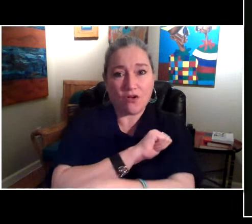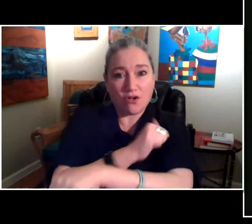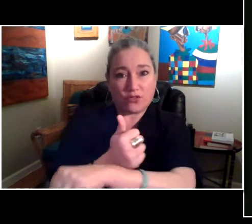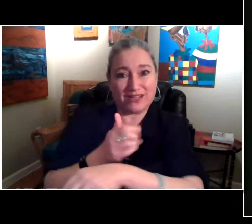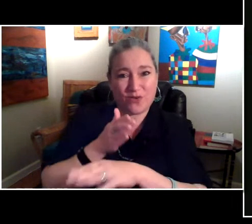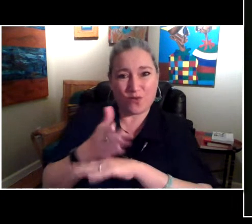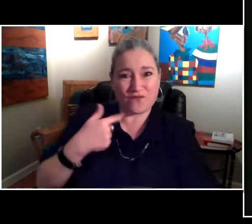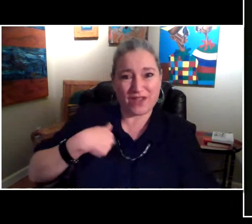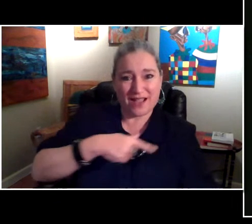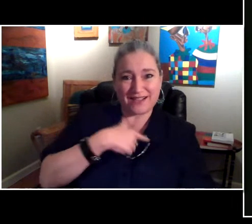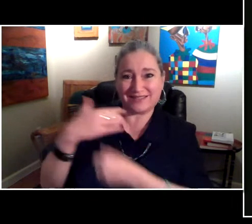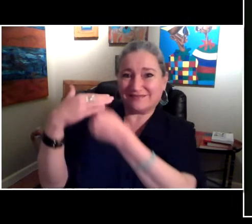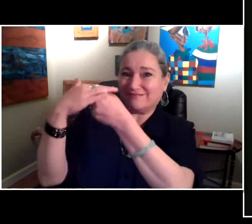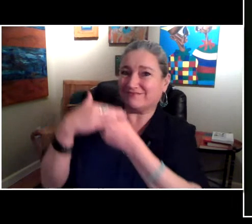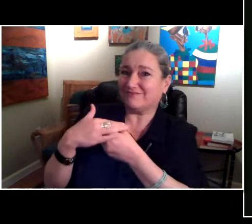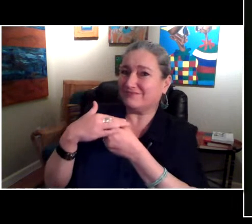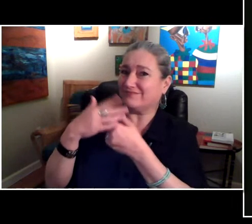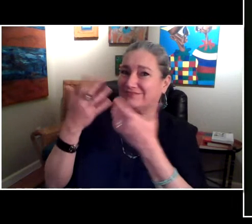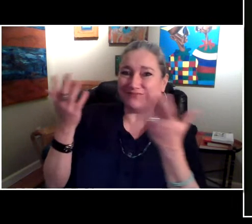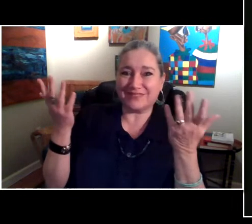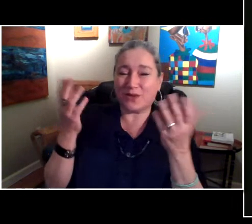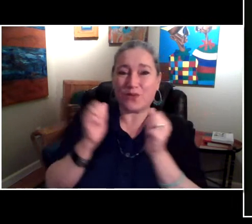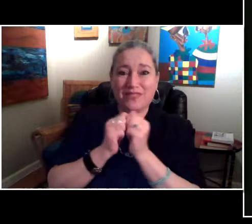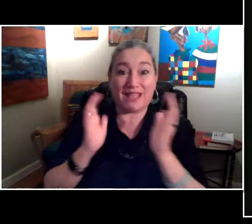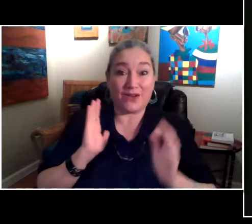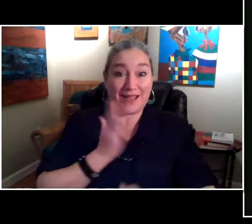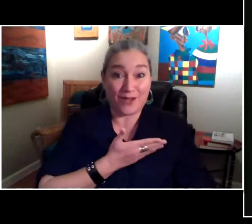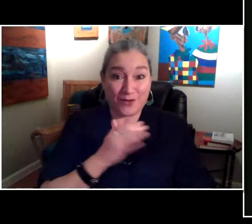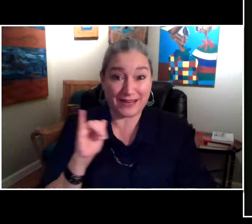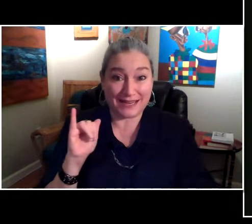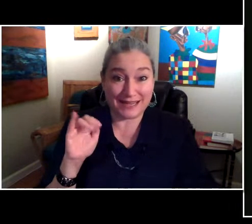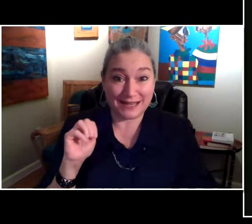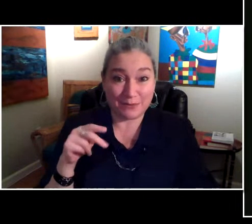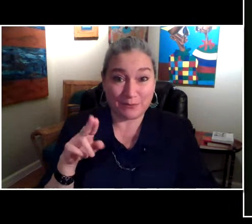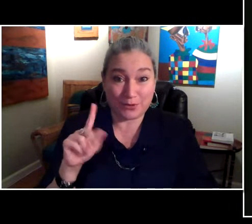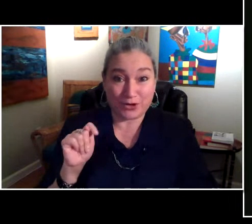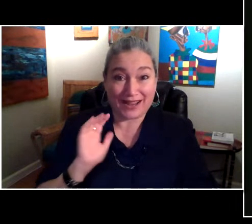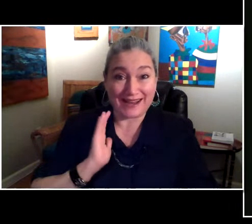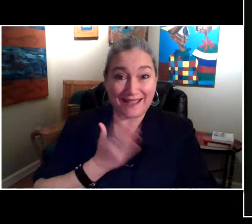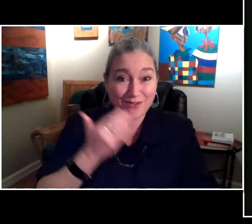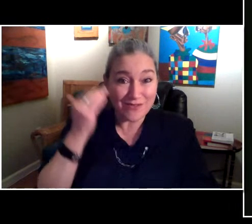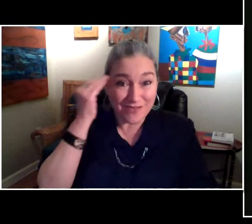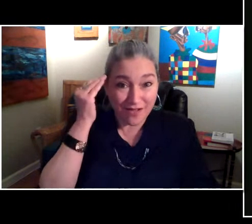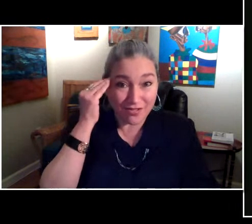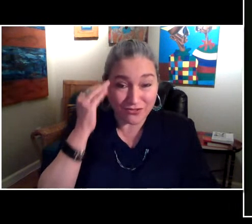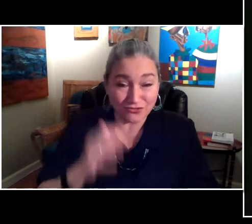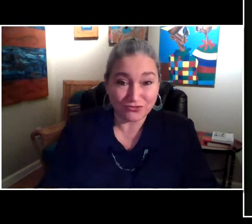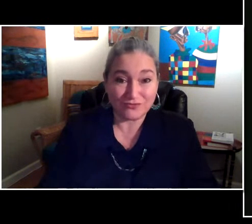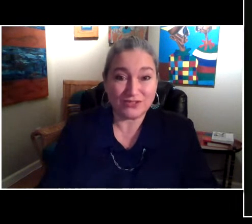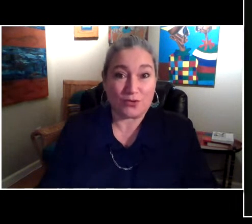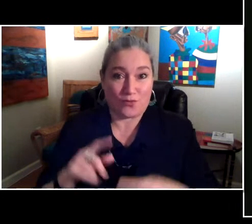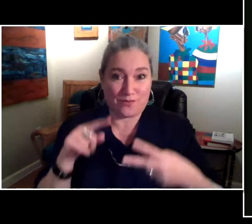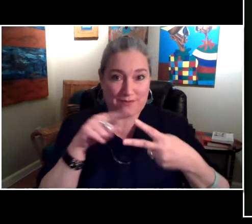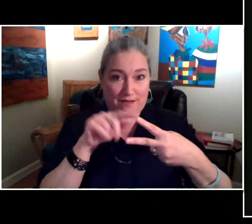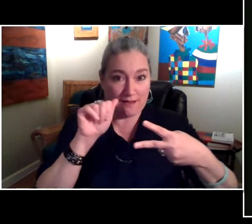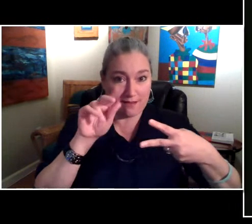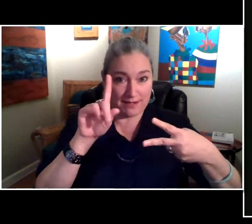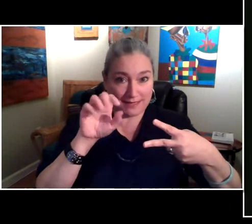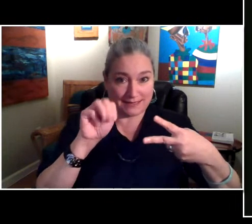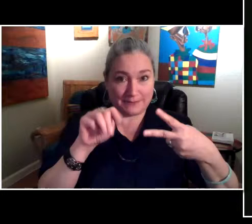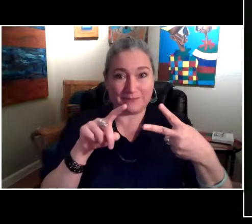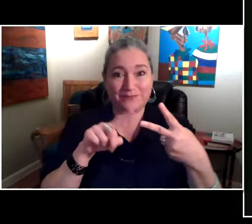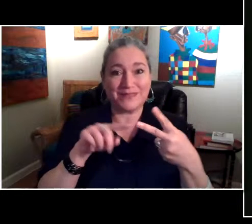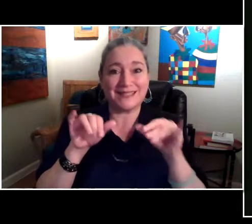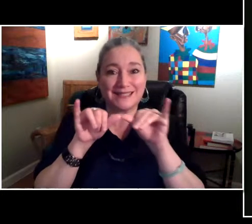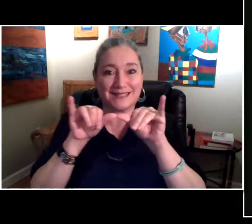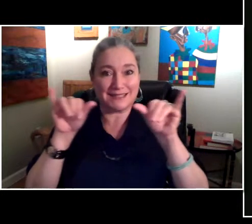and restructuring, training, authority over us as deaf people without our input